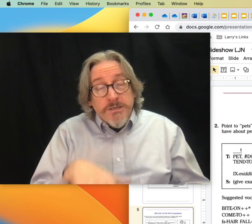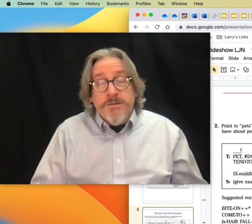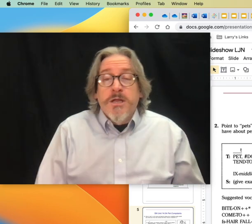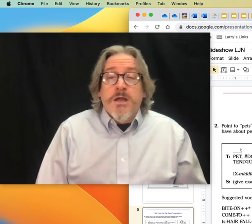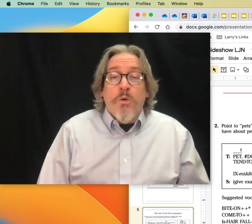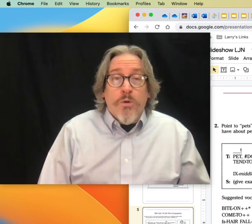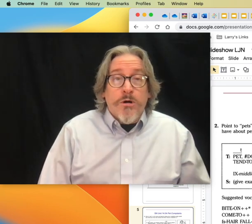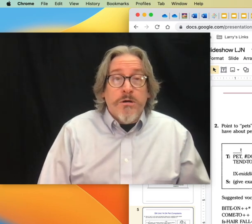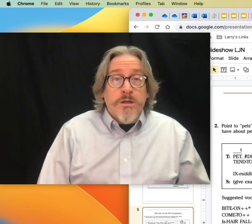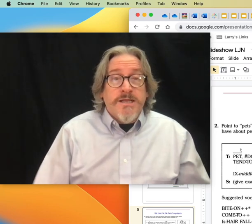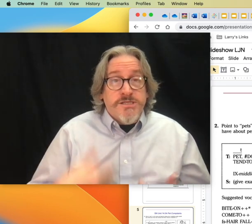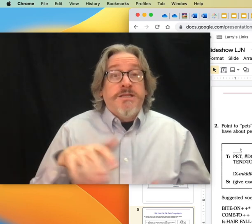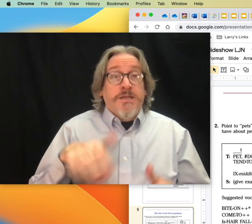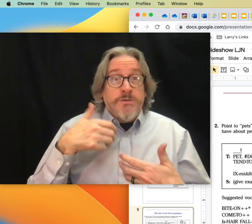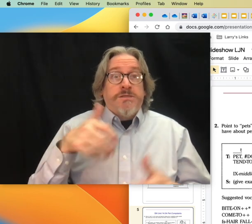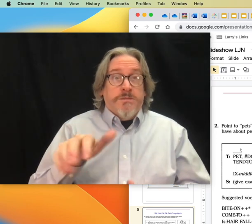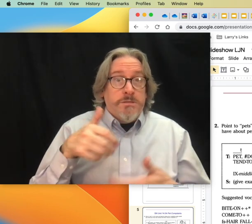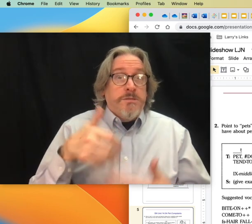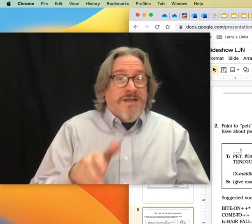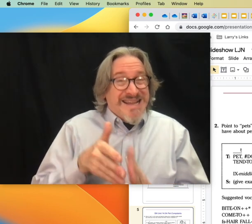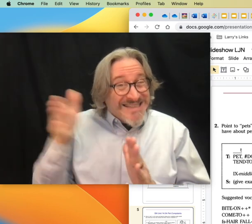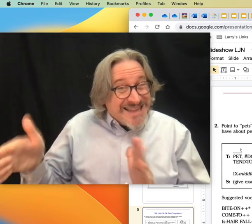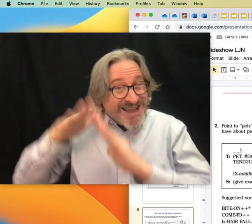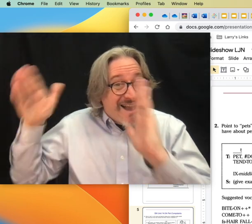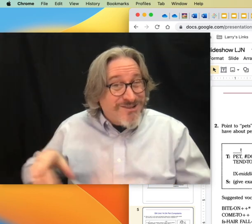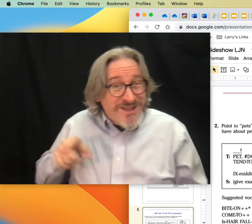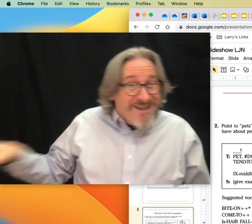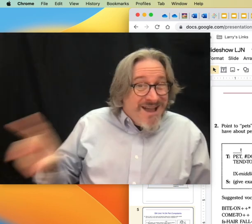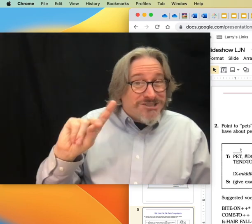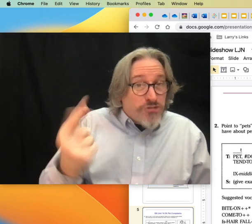bark, or it's continuous.